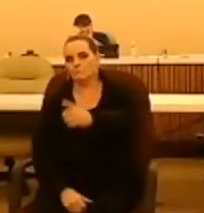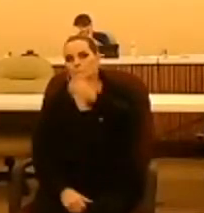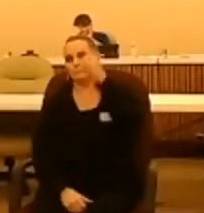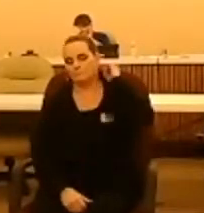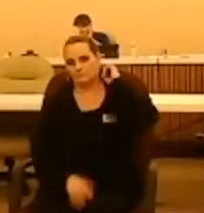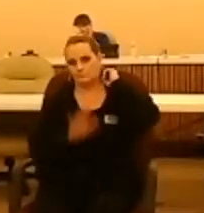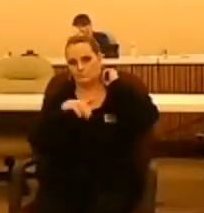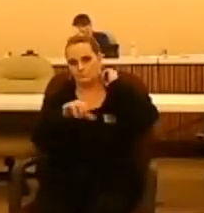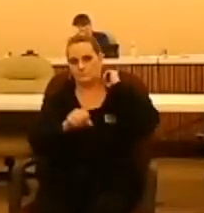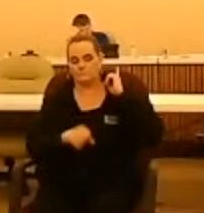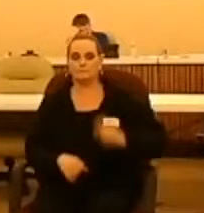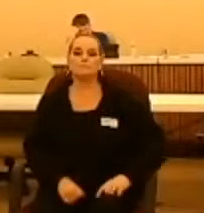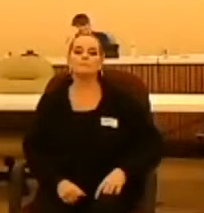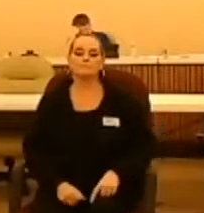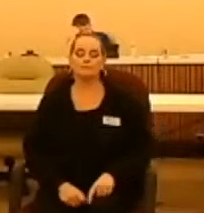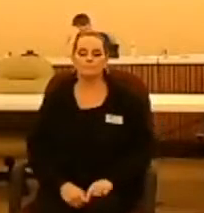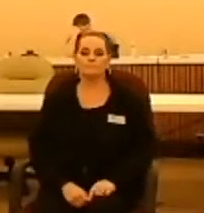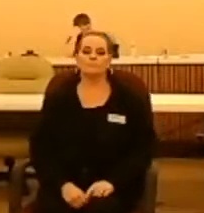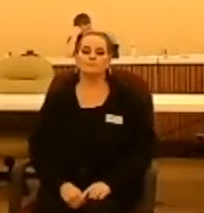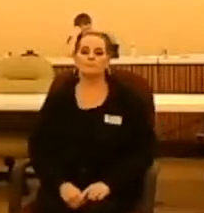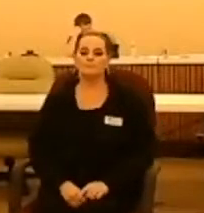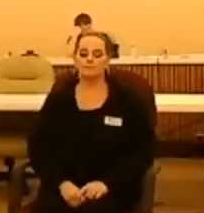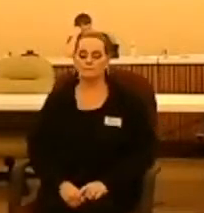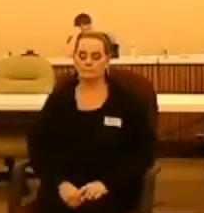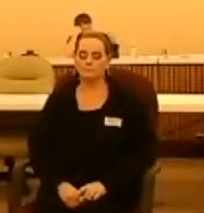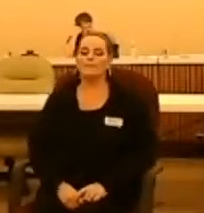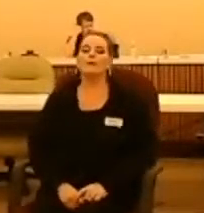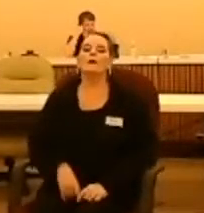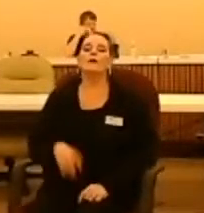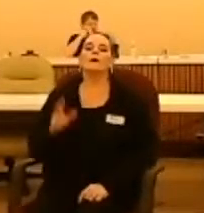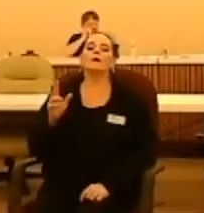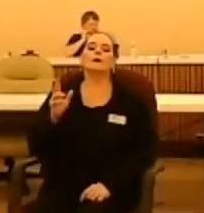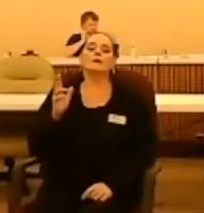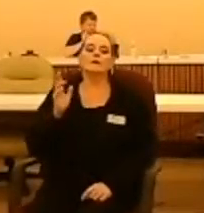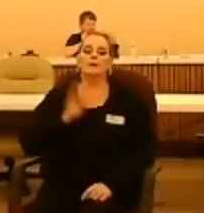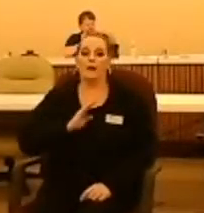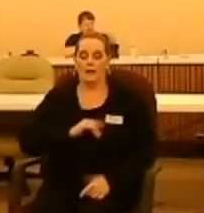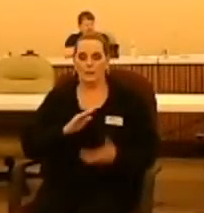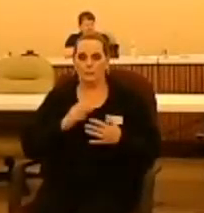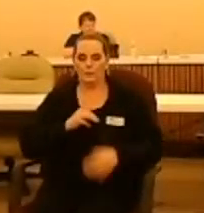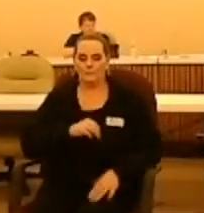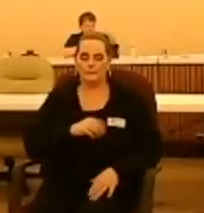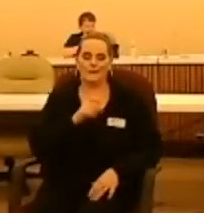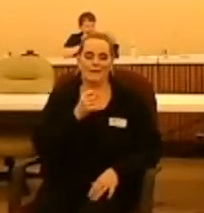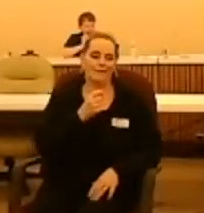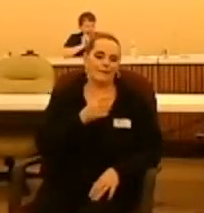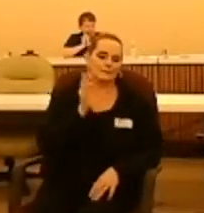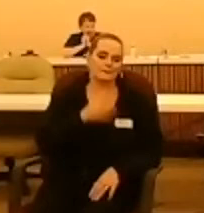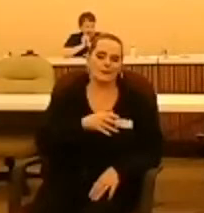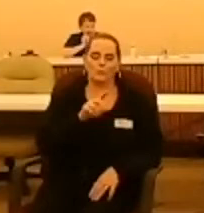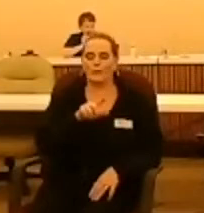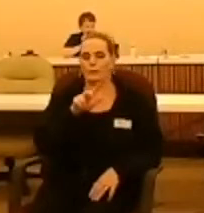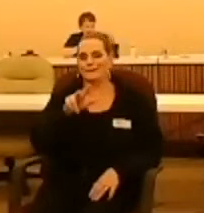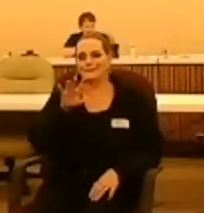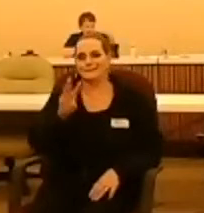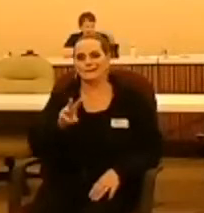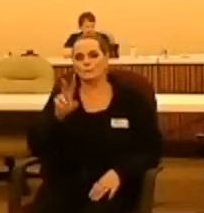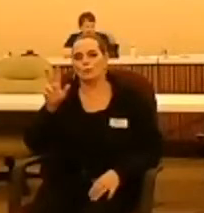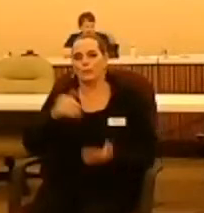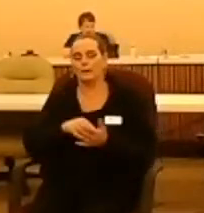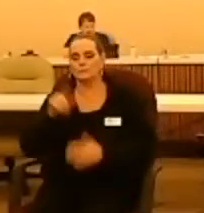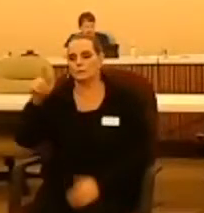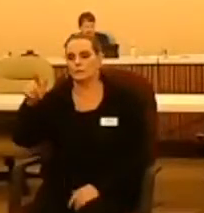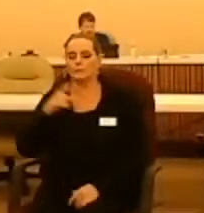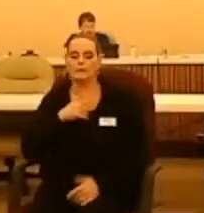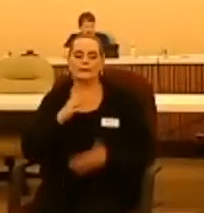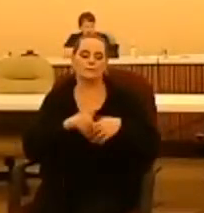Supervisor Schultz. Aye. Fellow board members, I have resolution 11-136, 2021. Call